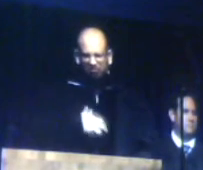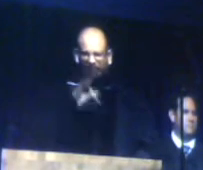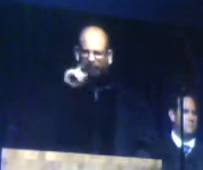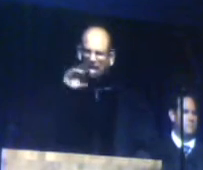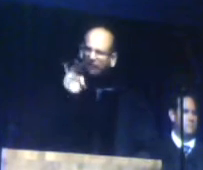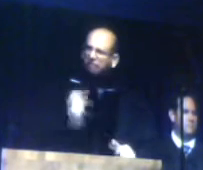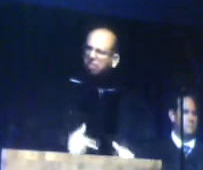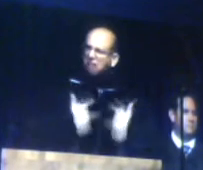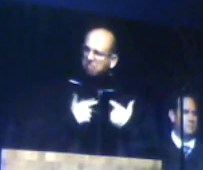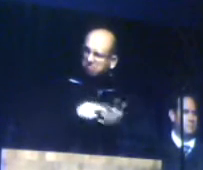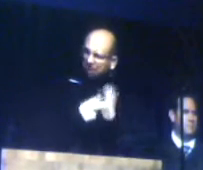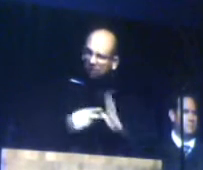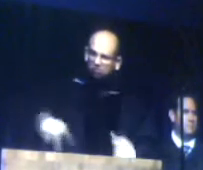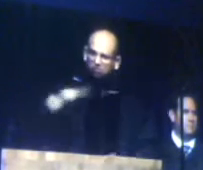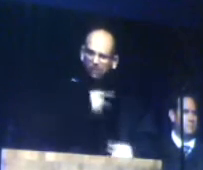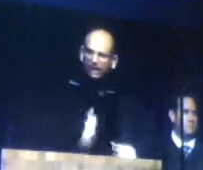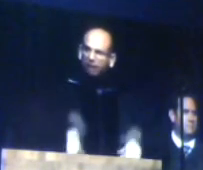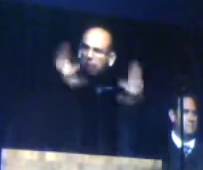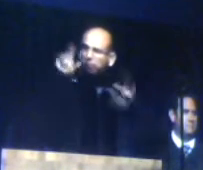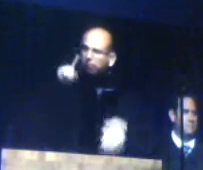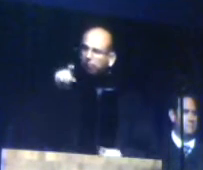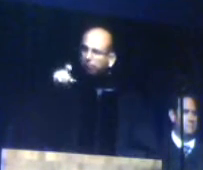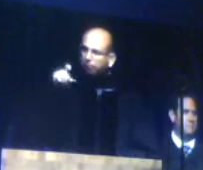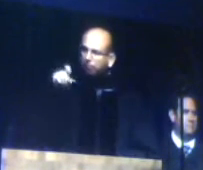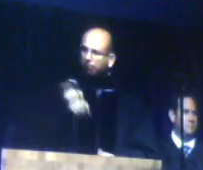that because of this awful fact of life, we should just give up?